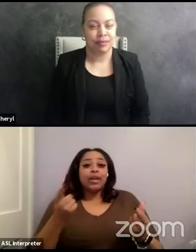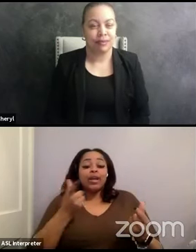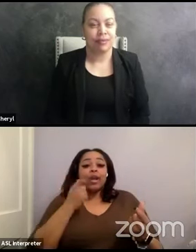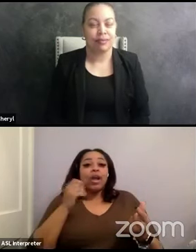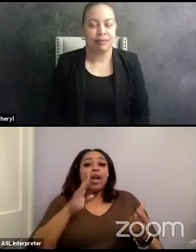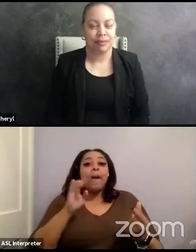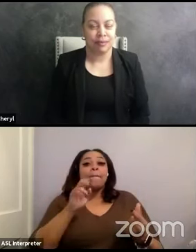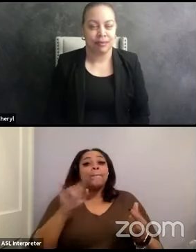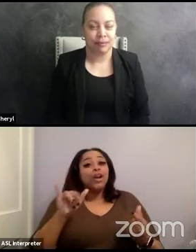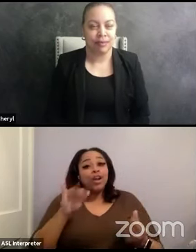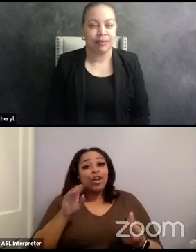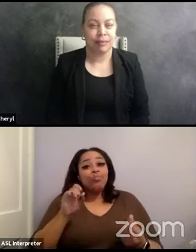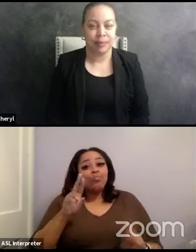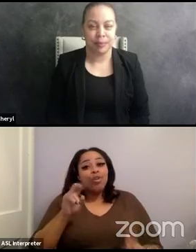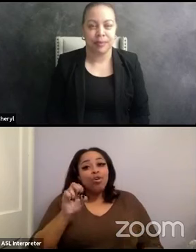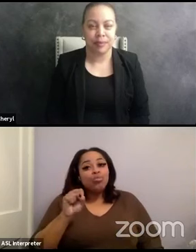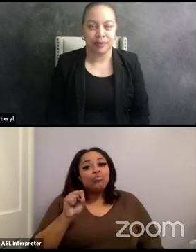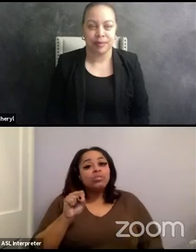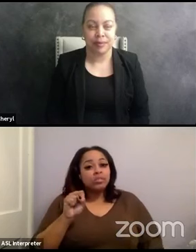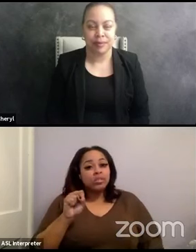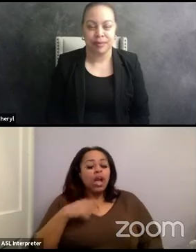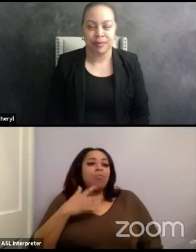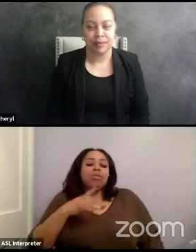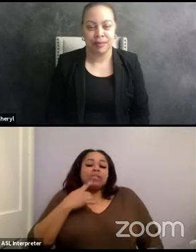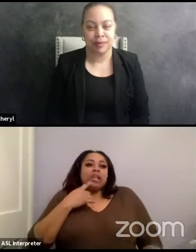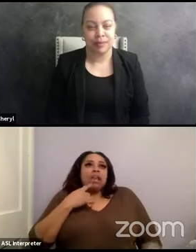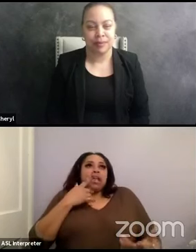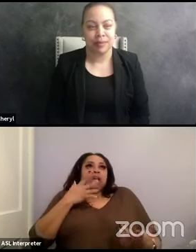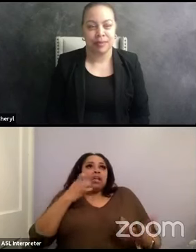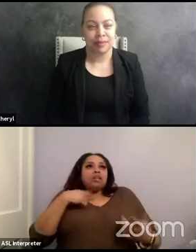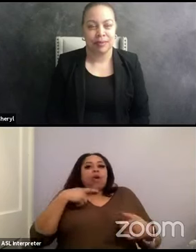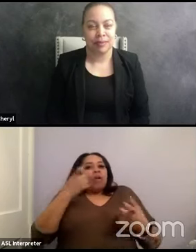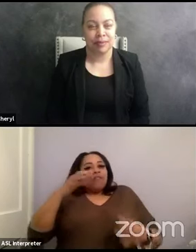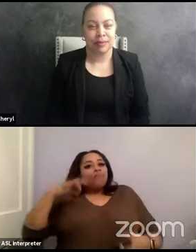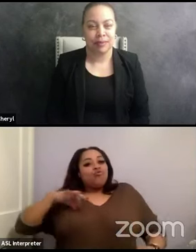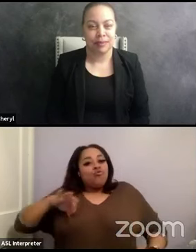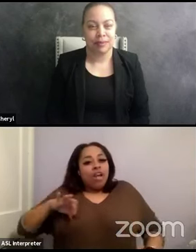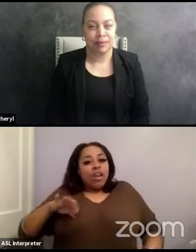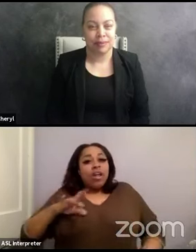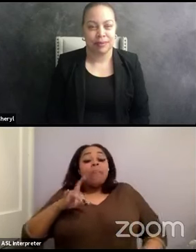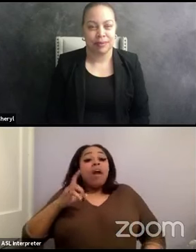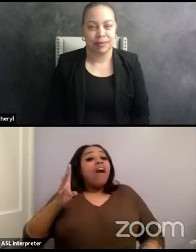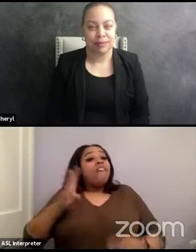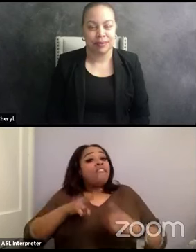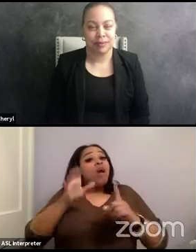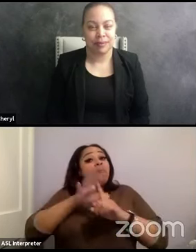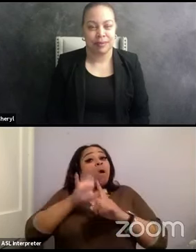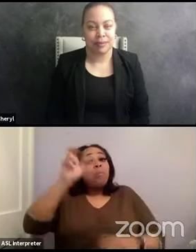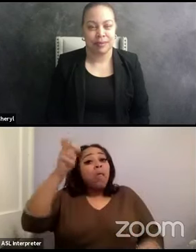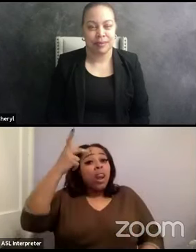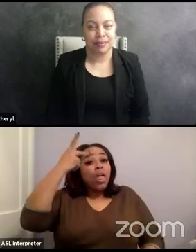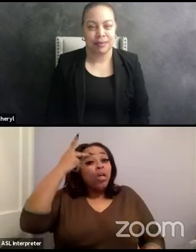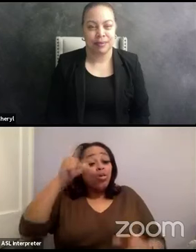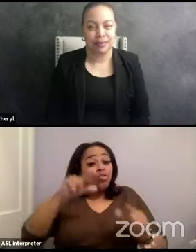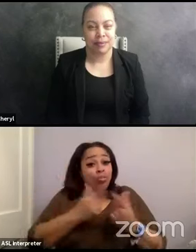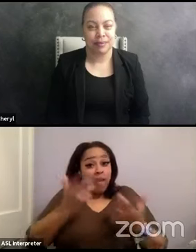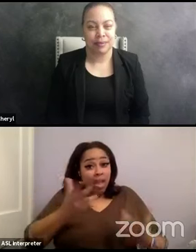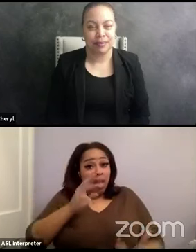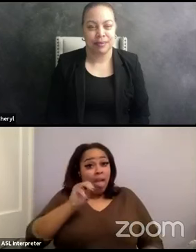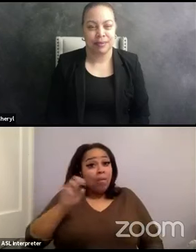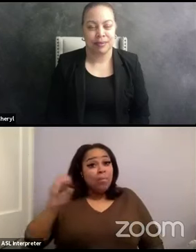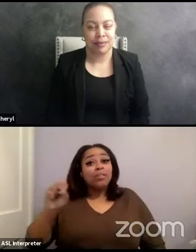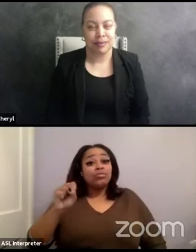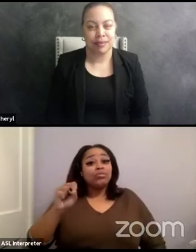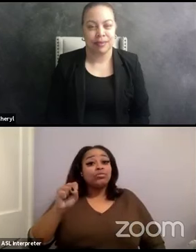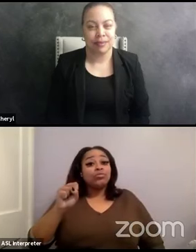Bros. Even I won't say the name because I don't even want to give them credit. Even a very popular political group here in Massachusetts that was